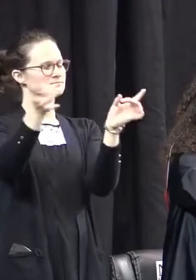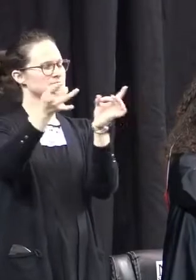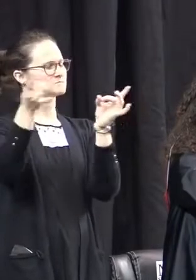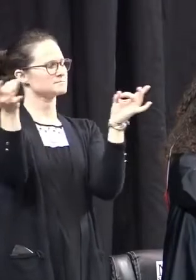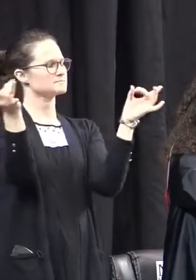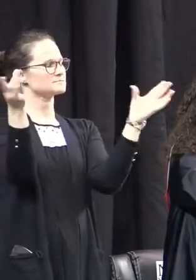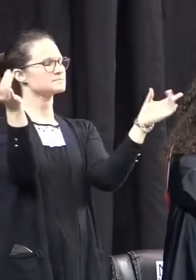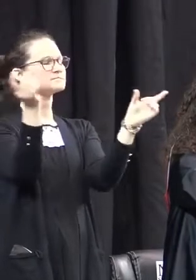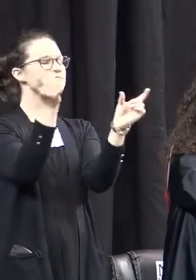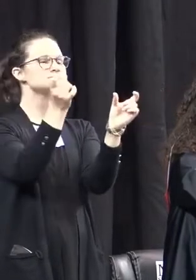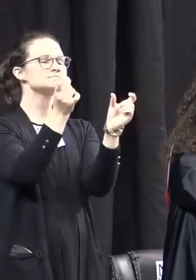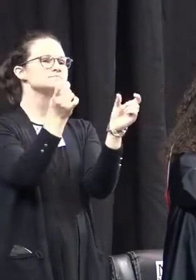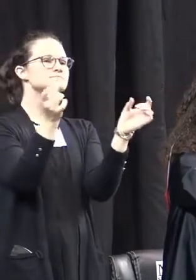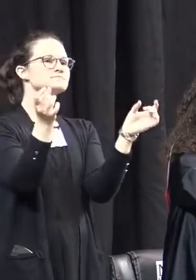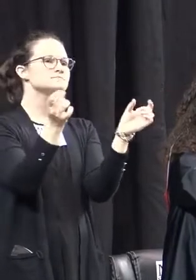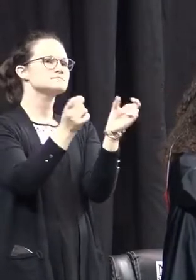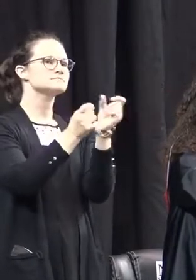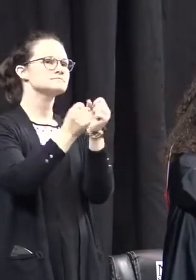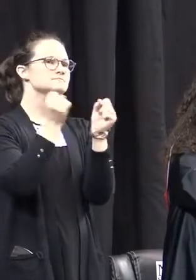perilous